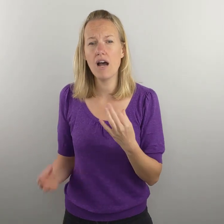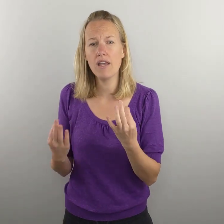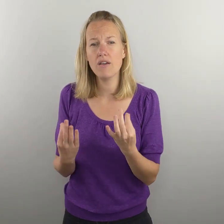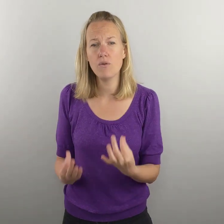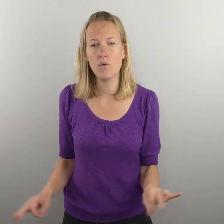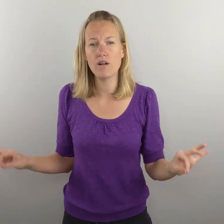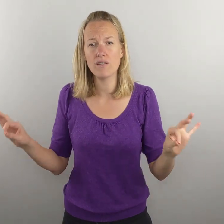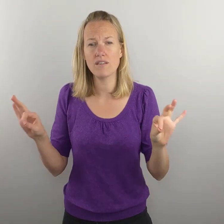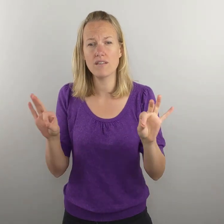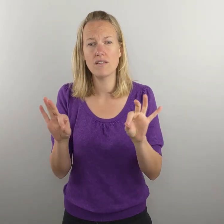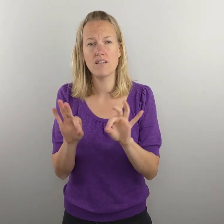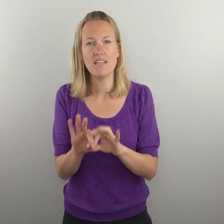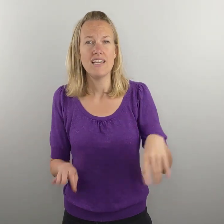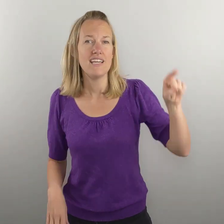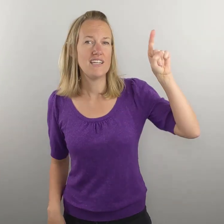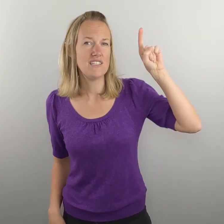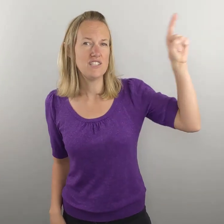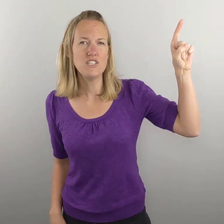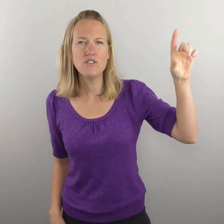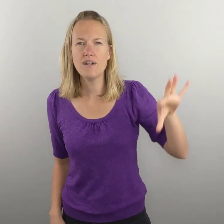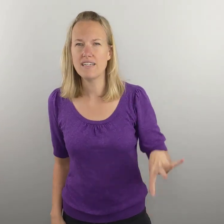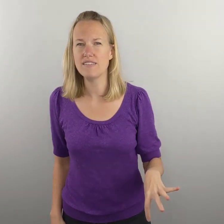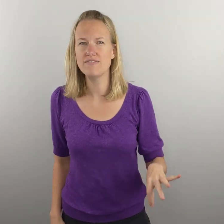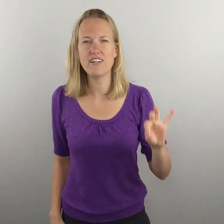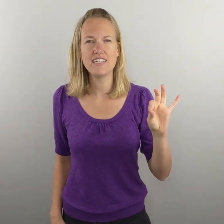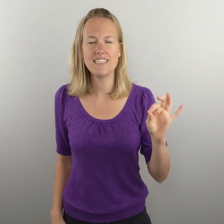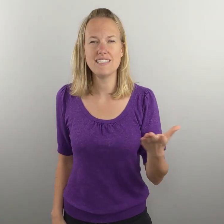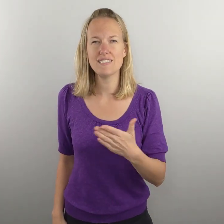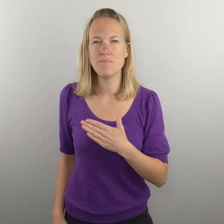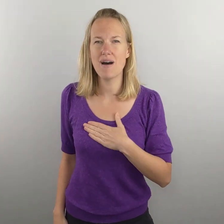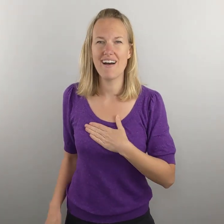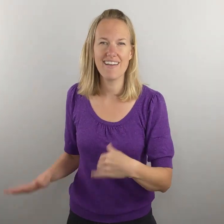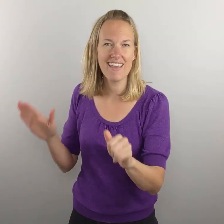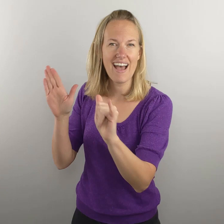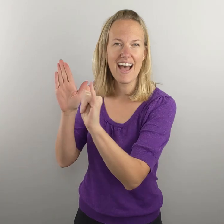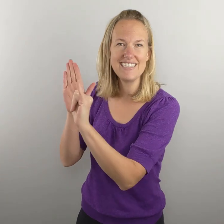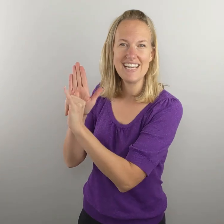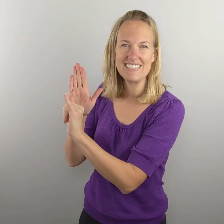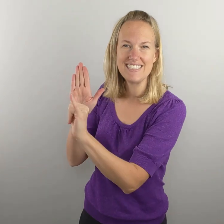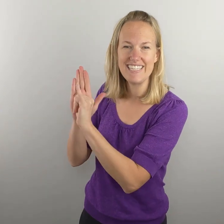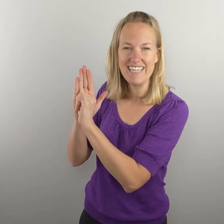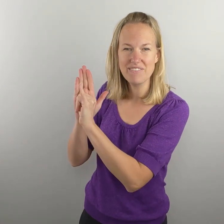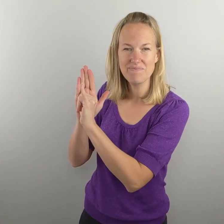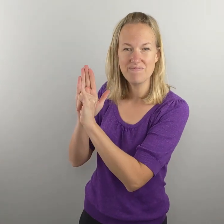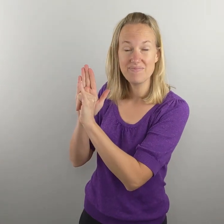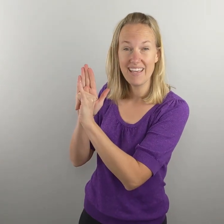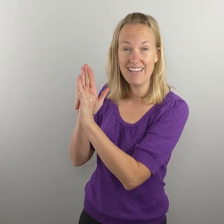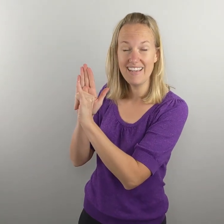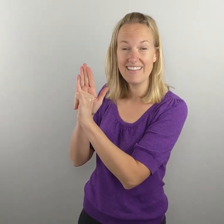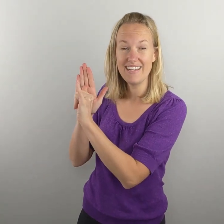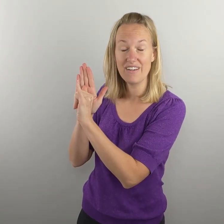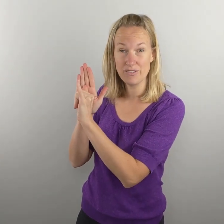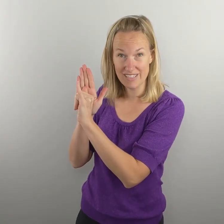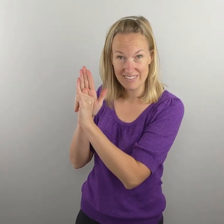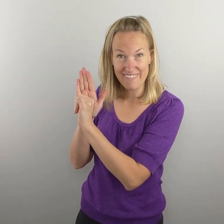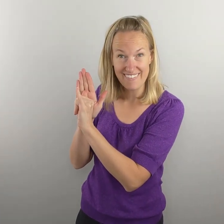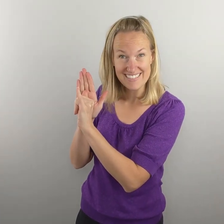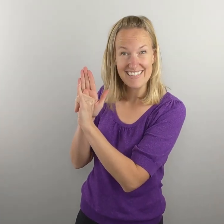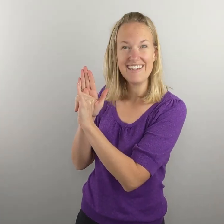my worth. In you I find my identity. Okay, and then it goes on to the chorus again.